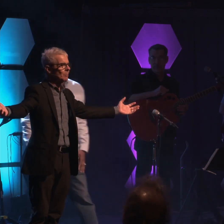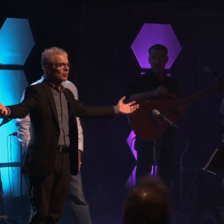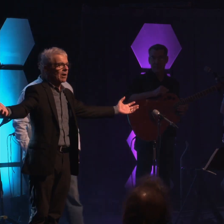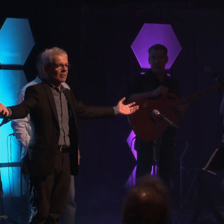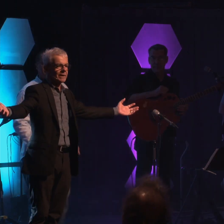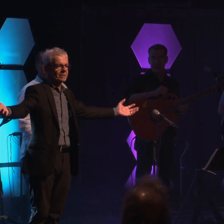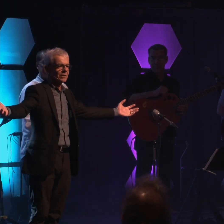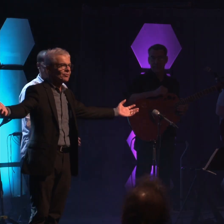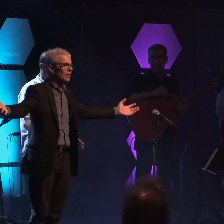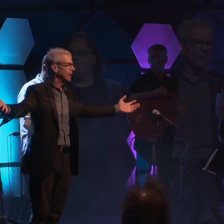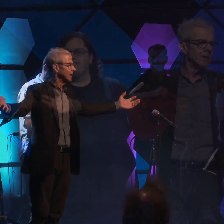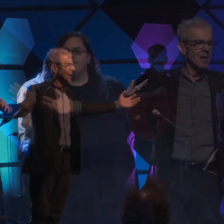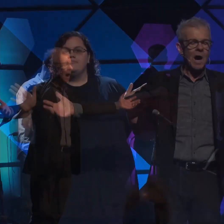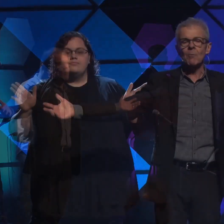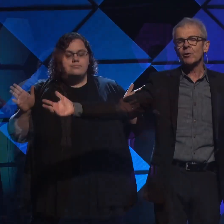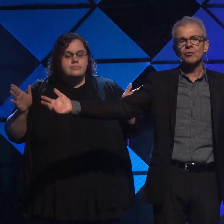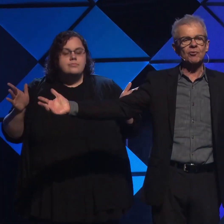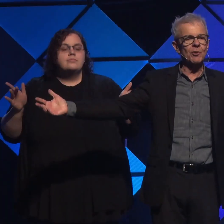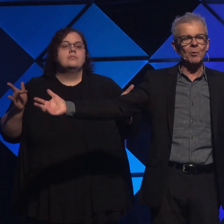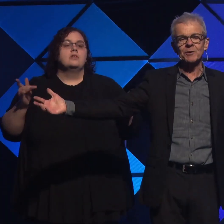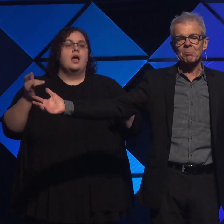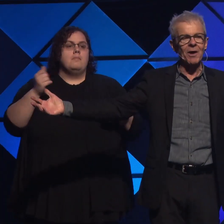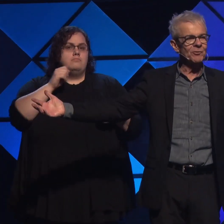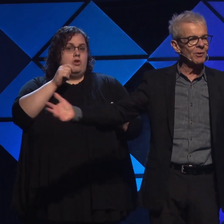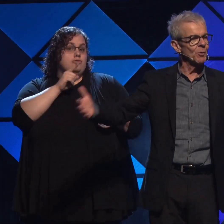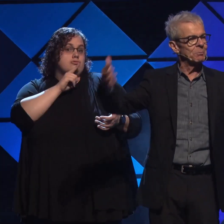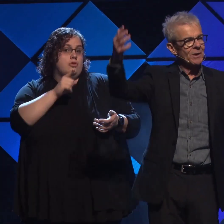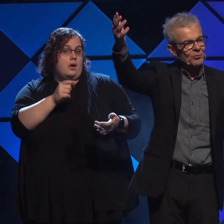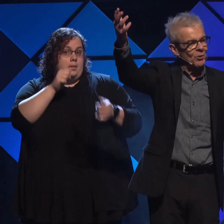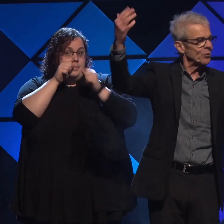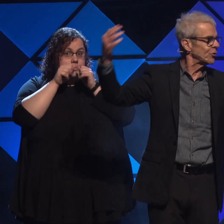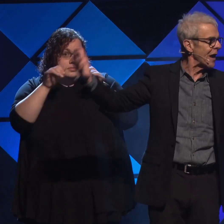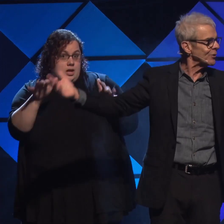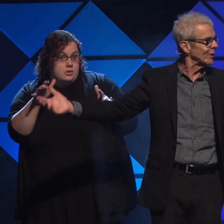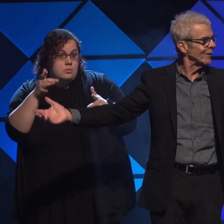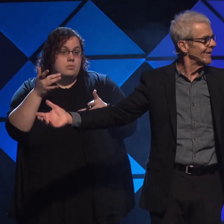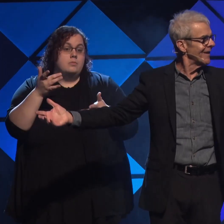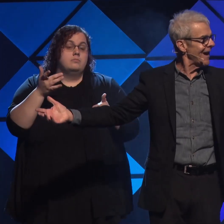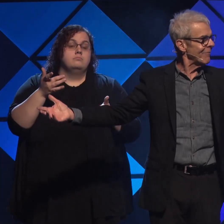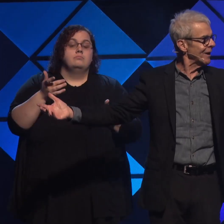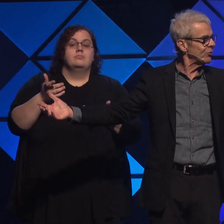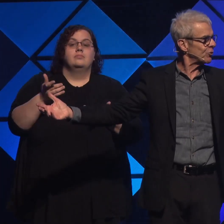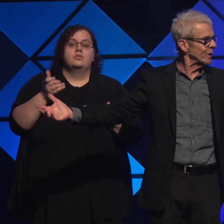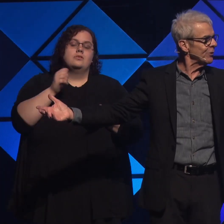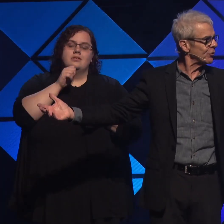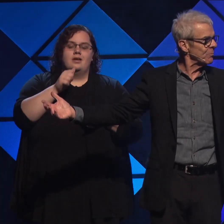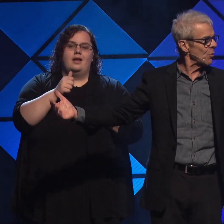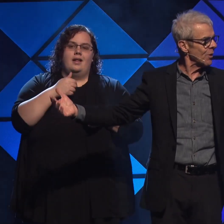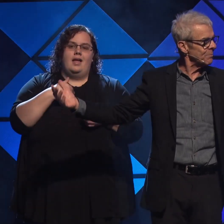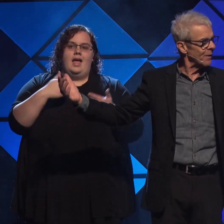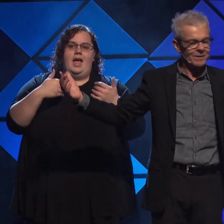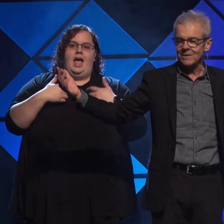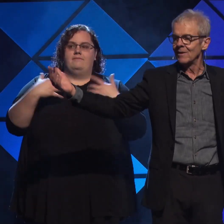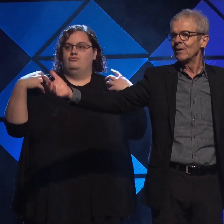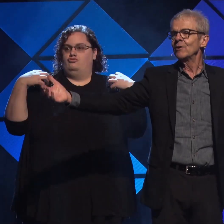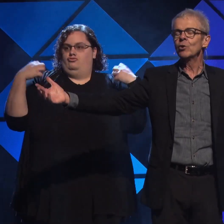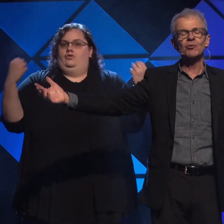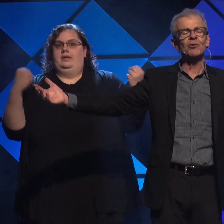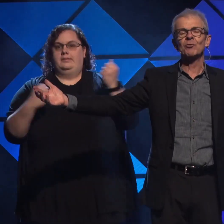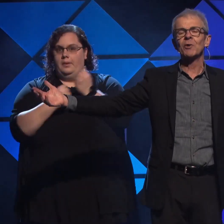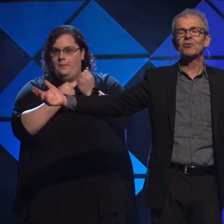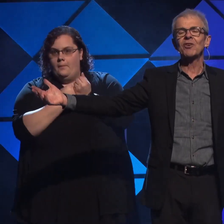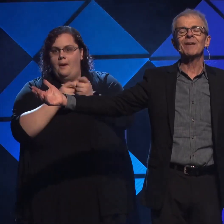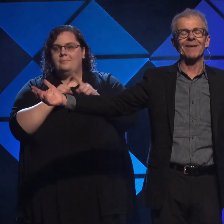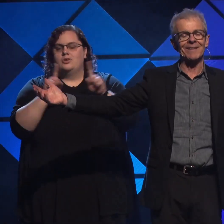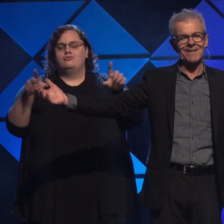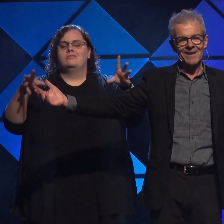put our arms out like this, and I wasn't sure what the blessing would be, so it's not going to have any screen support, but you